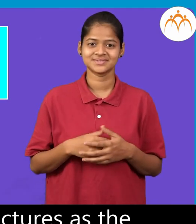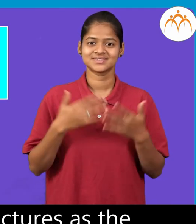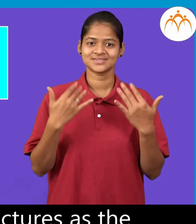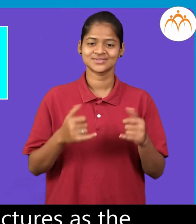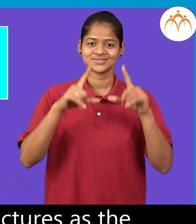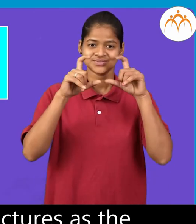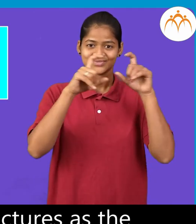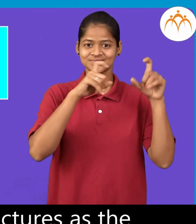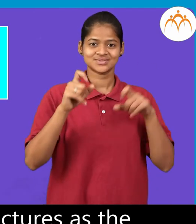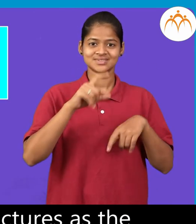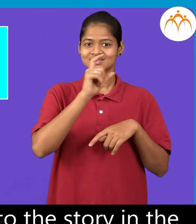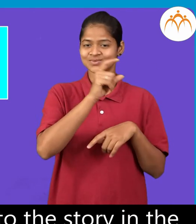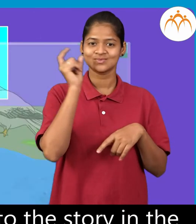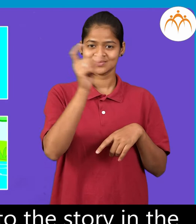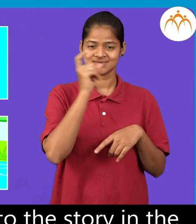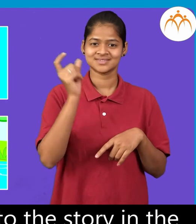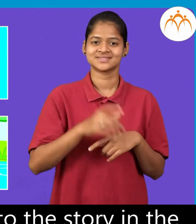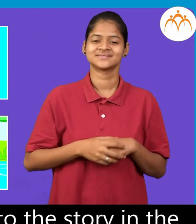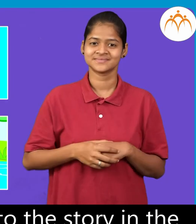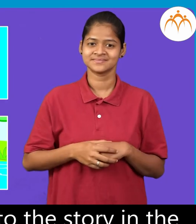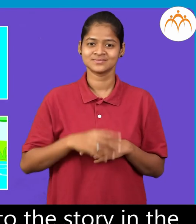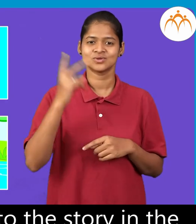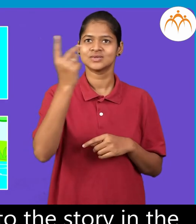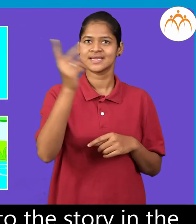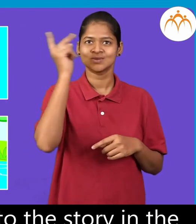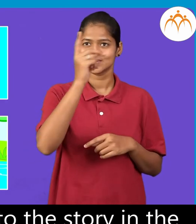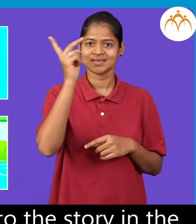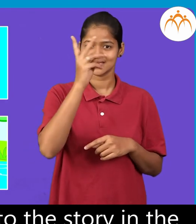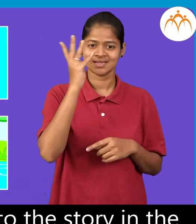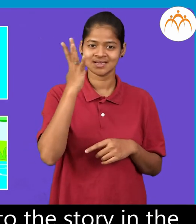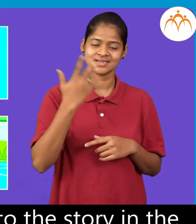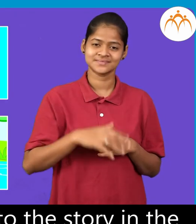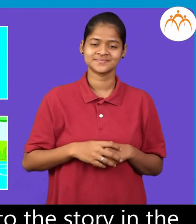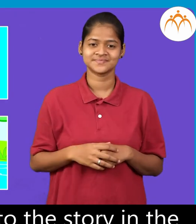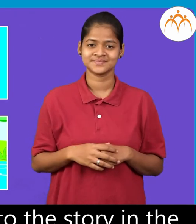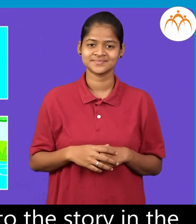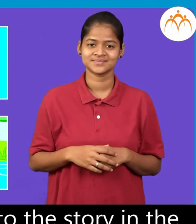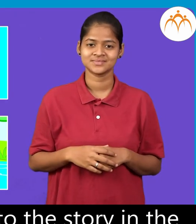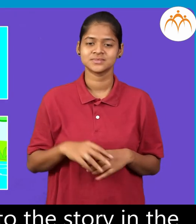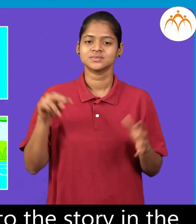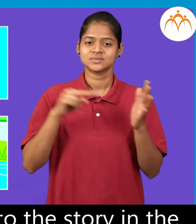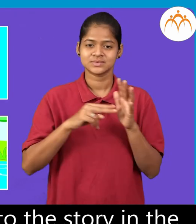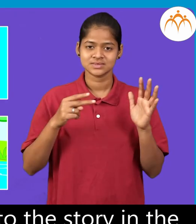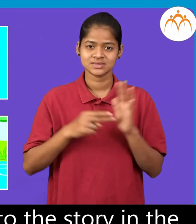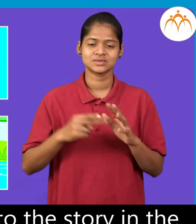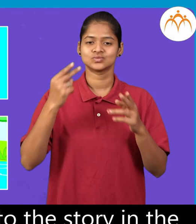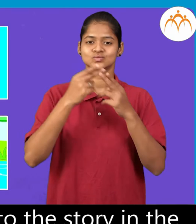story progressed that means you listened to the story in the order of the pictures